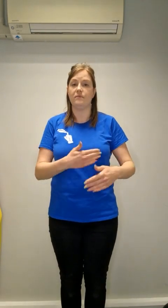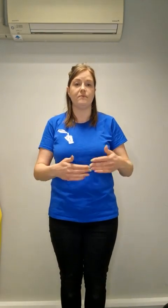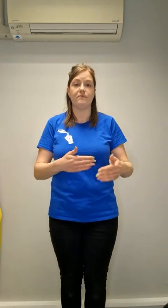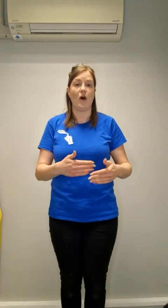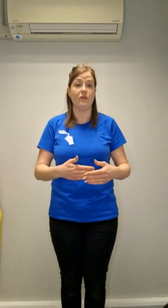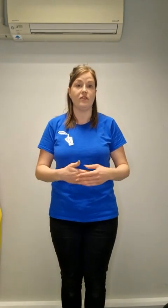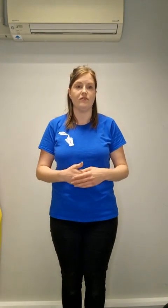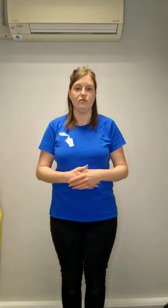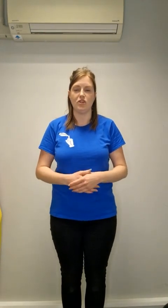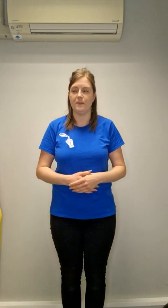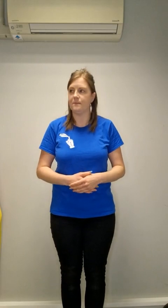path for the future.